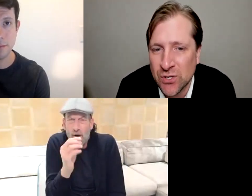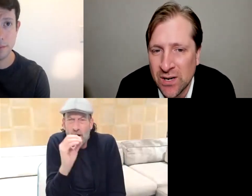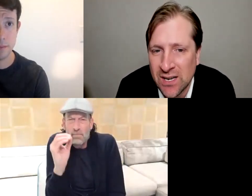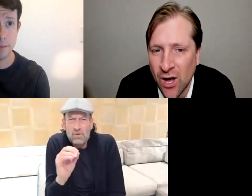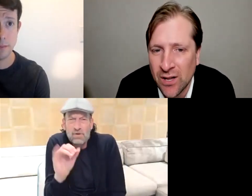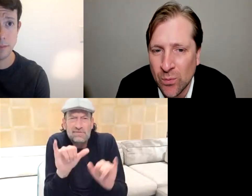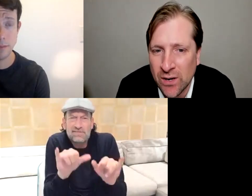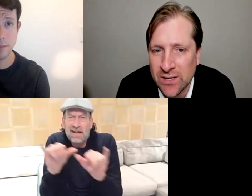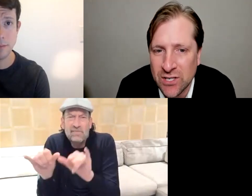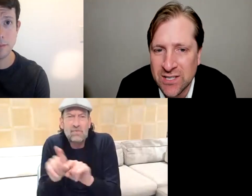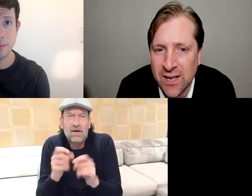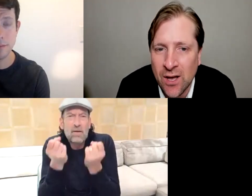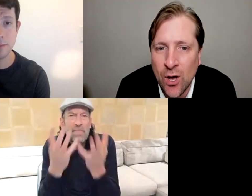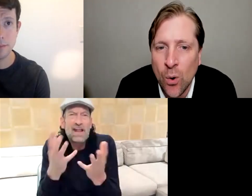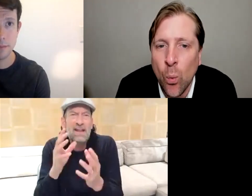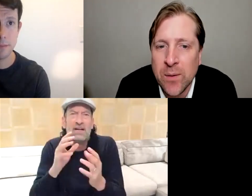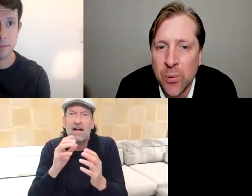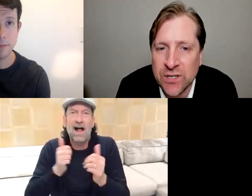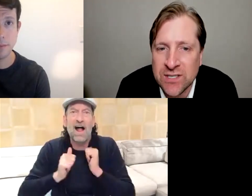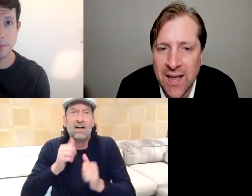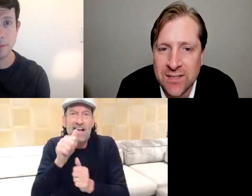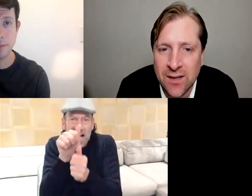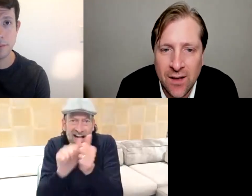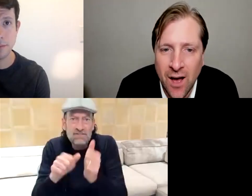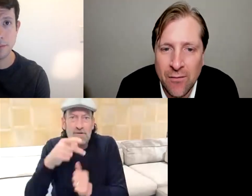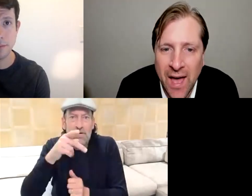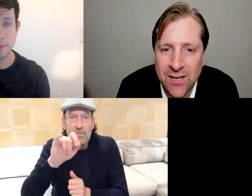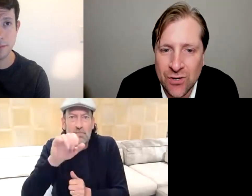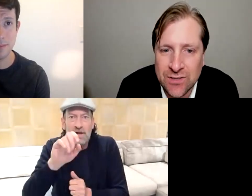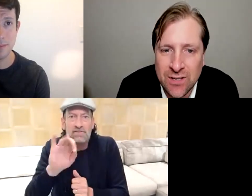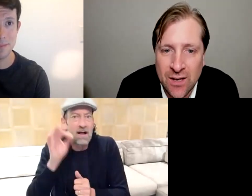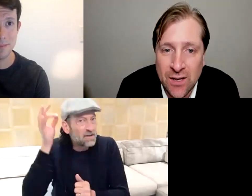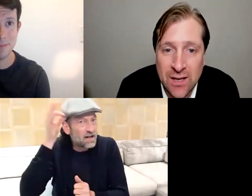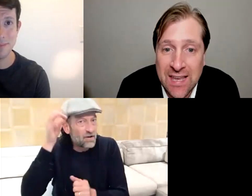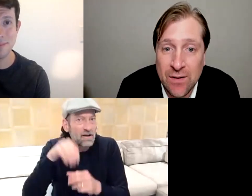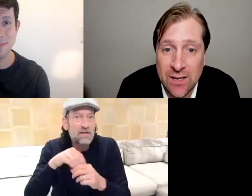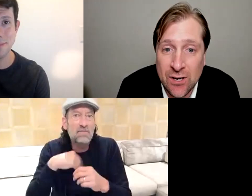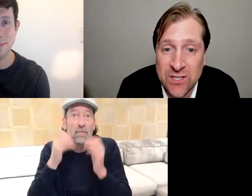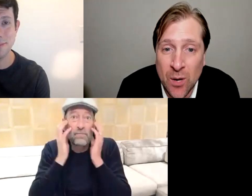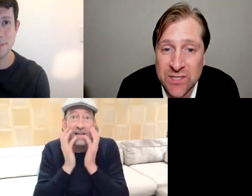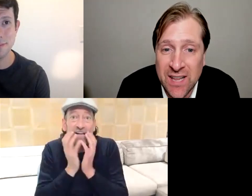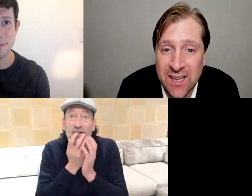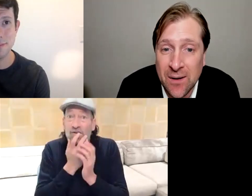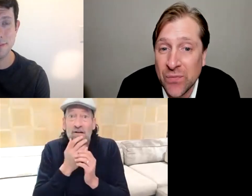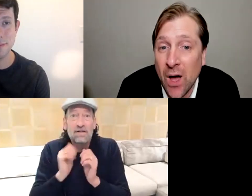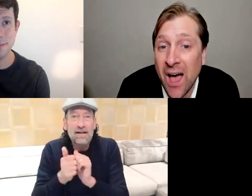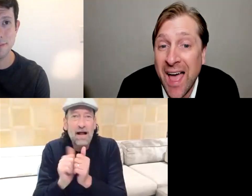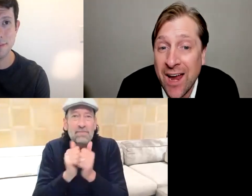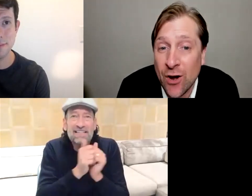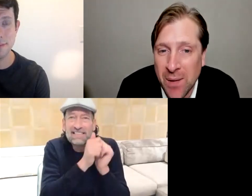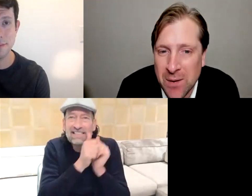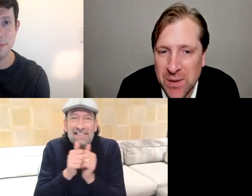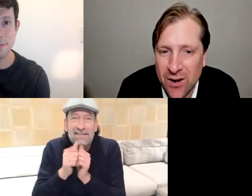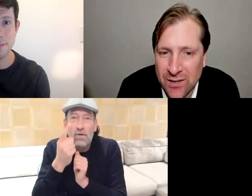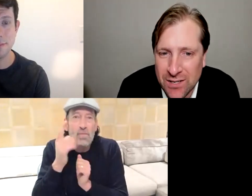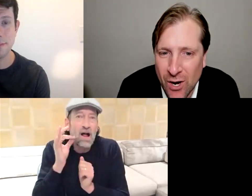an opportunity in Hollywood. It's just like 1% of actors. Even, you know, it's almost like a hair